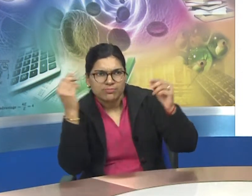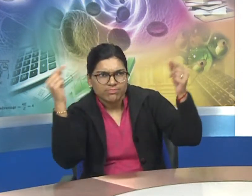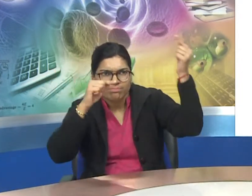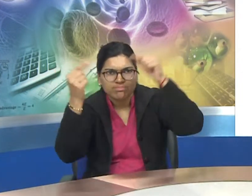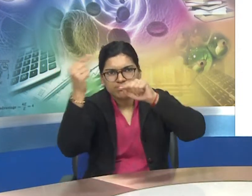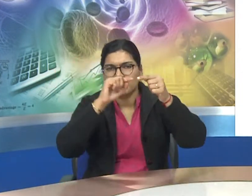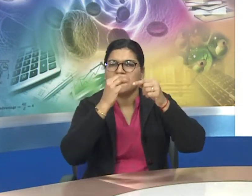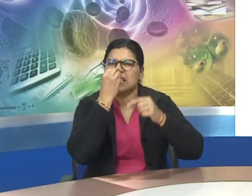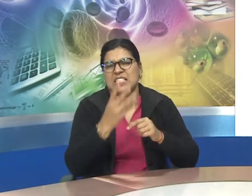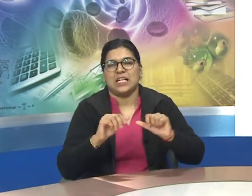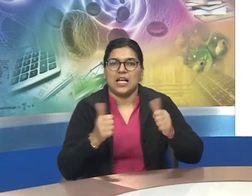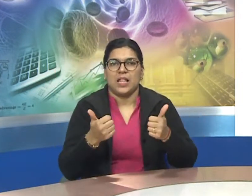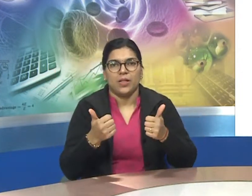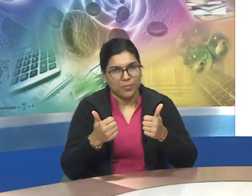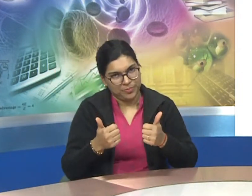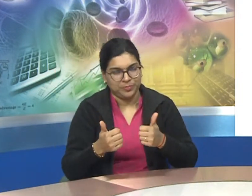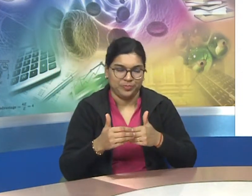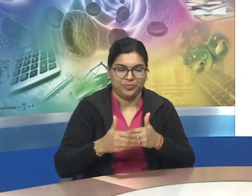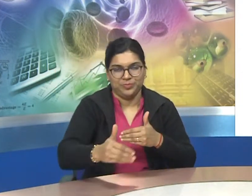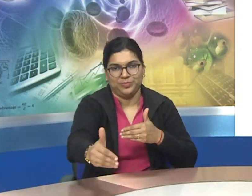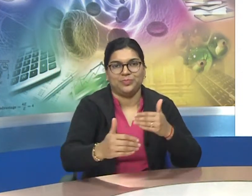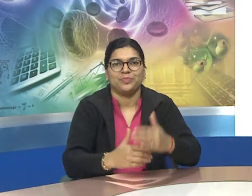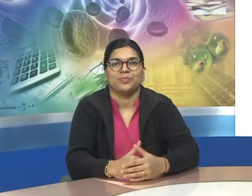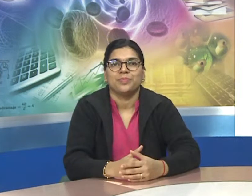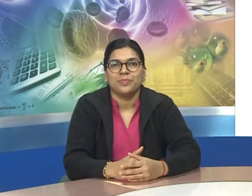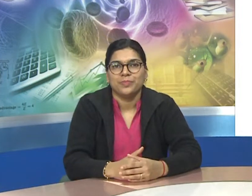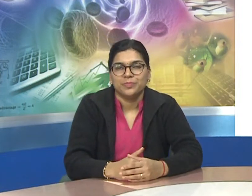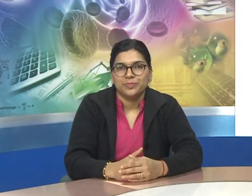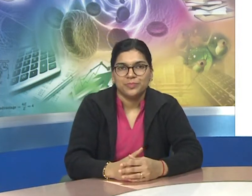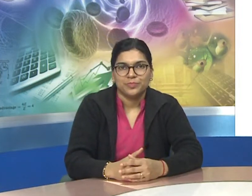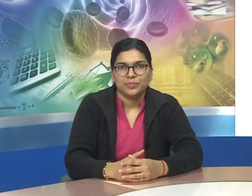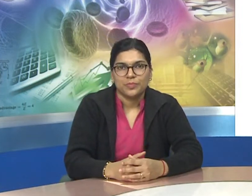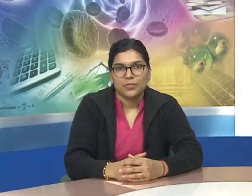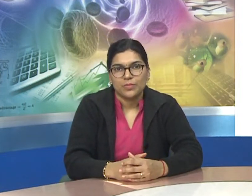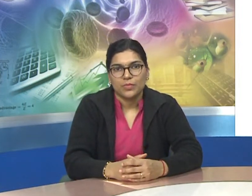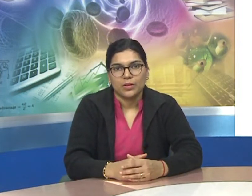is different. When you will see, you will easily understand. Let us begin.